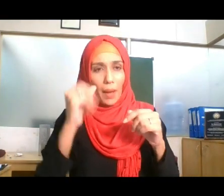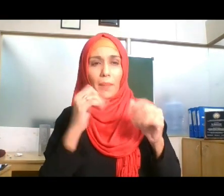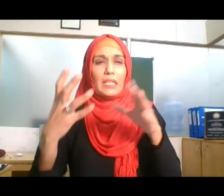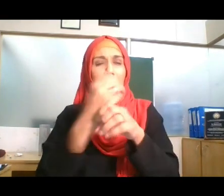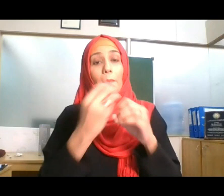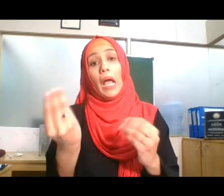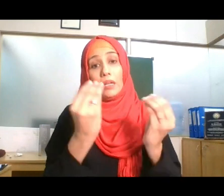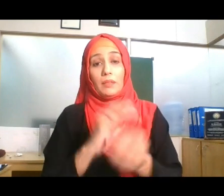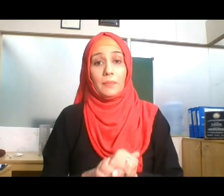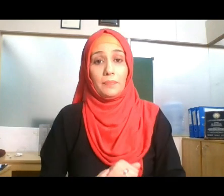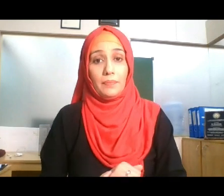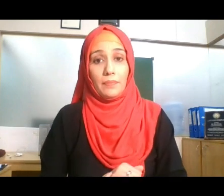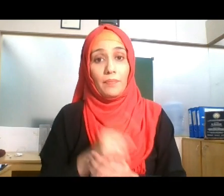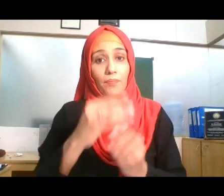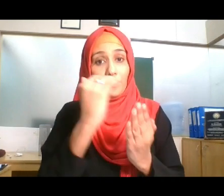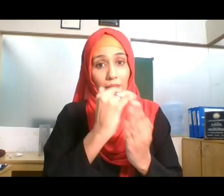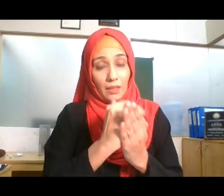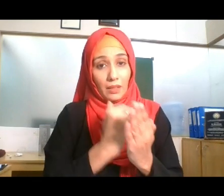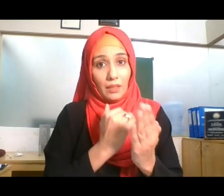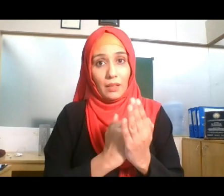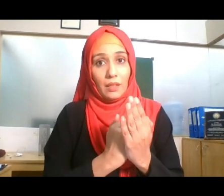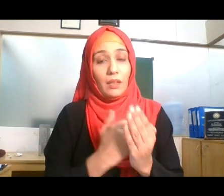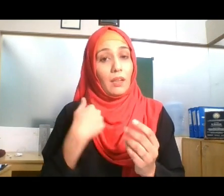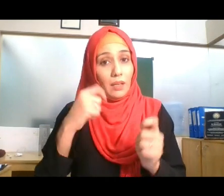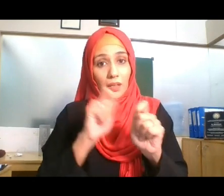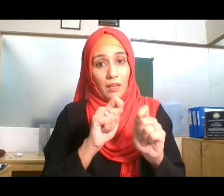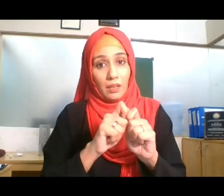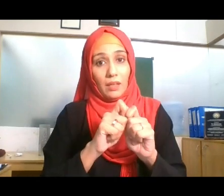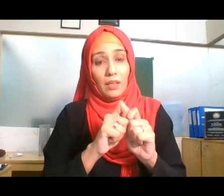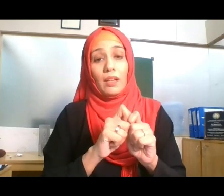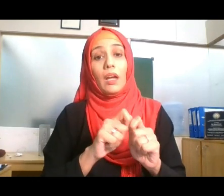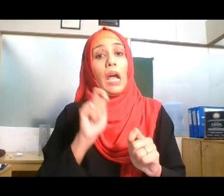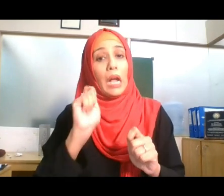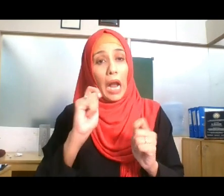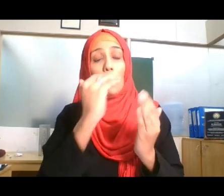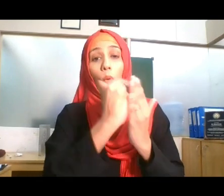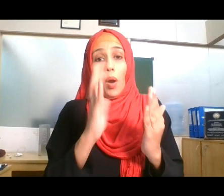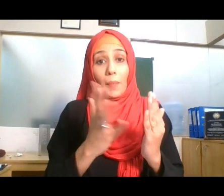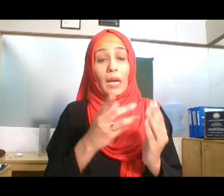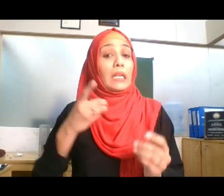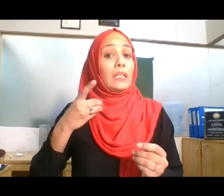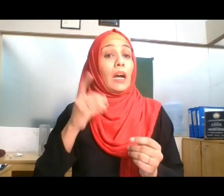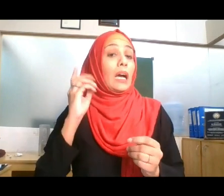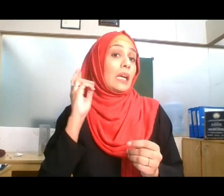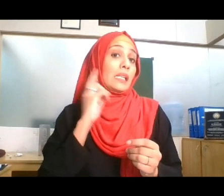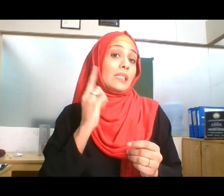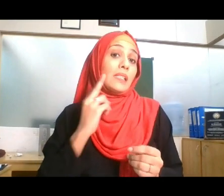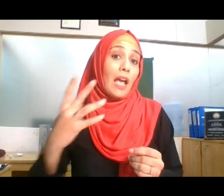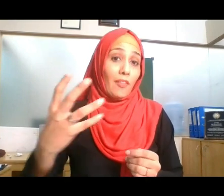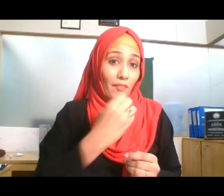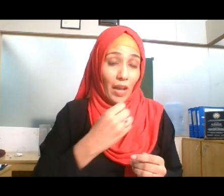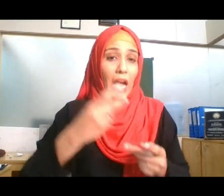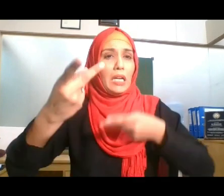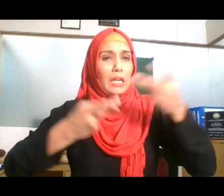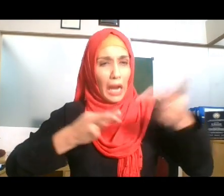also run a similar program in Thailand where we've adapted Facebook resources for use by hearing impaired small and